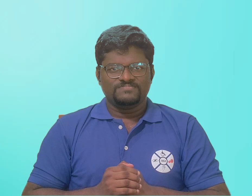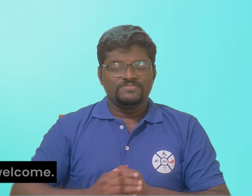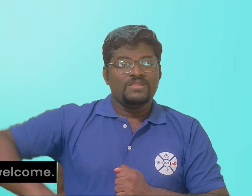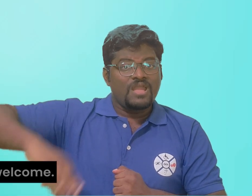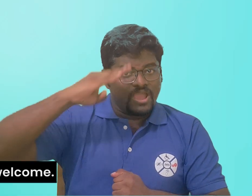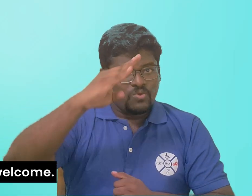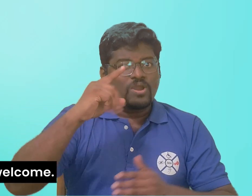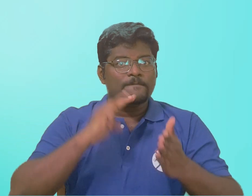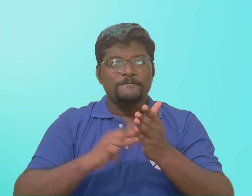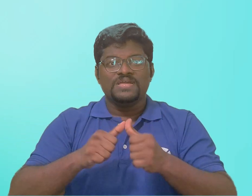Hello and welcome.